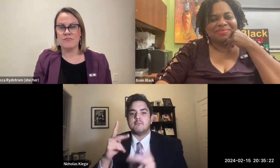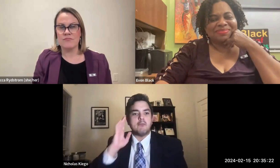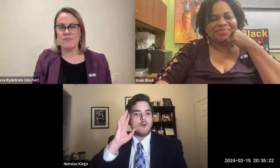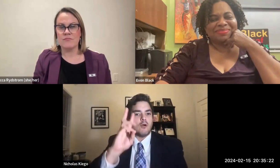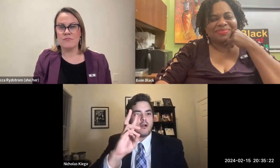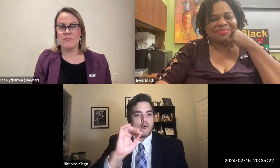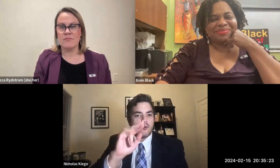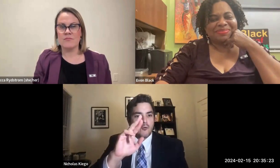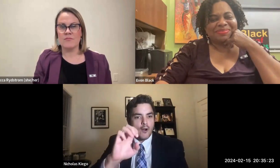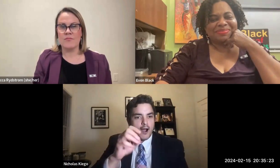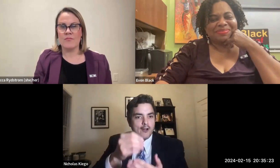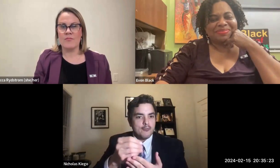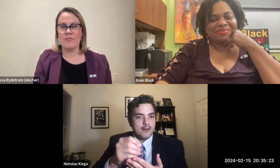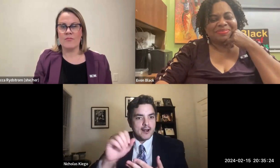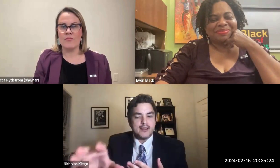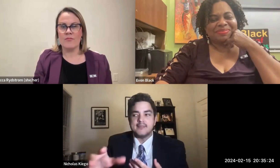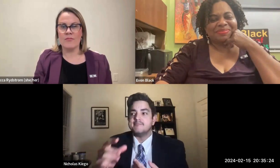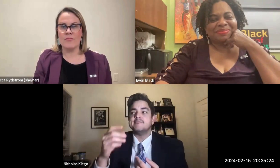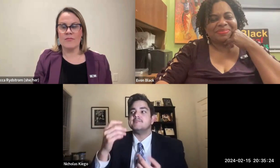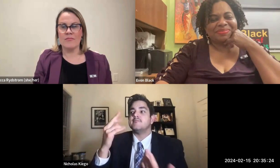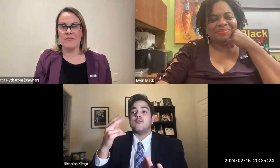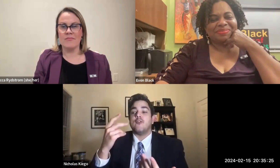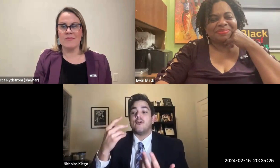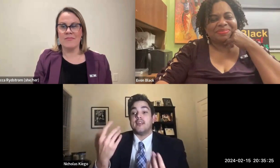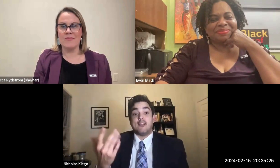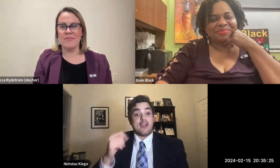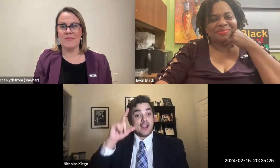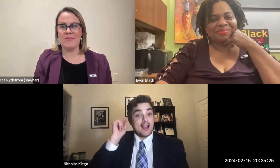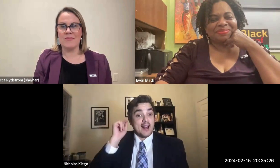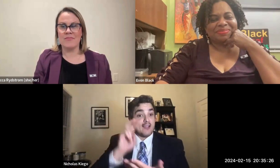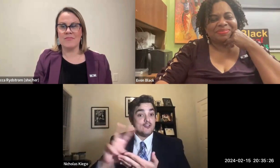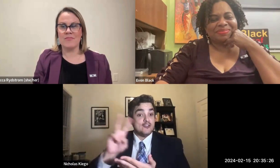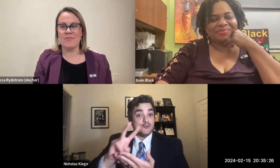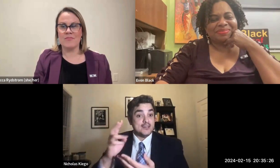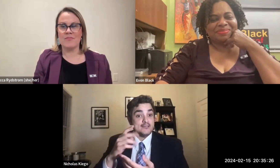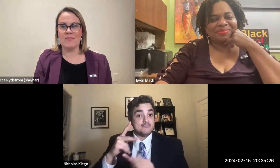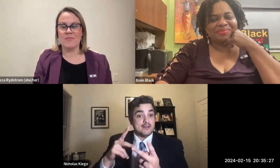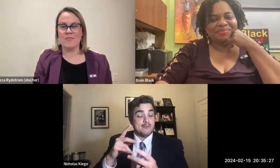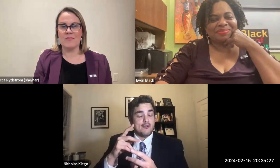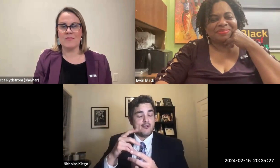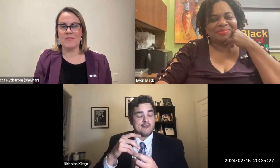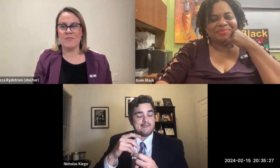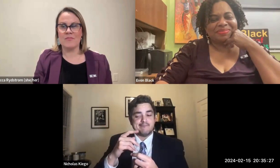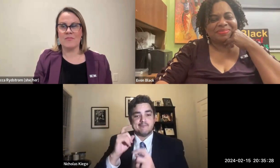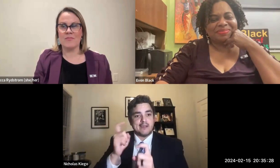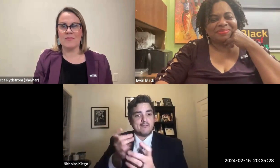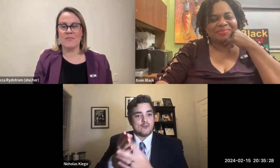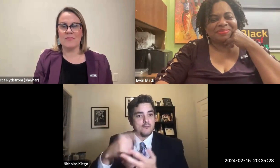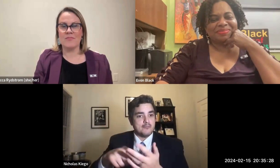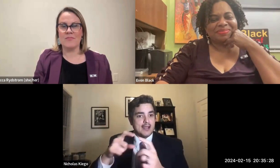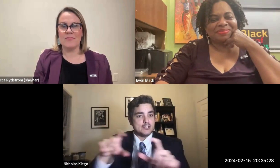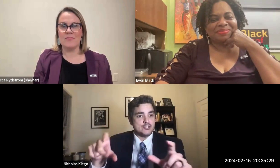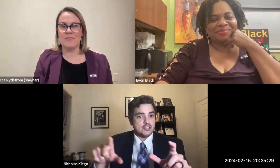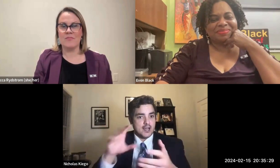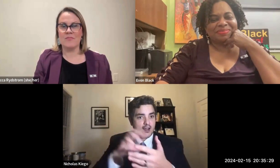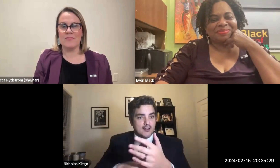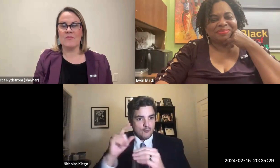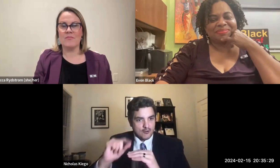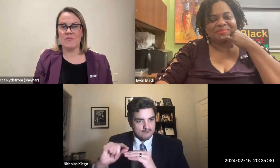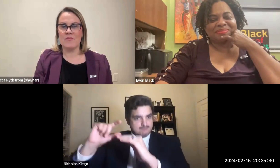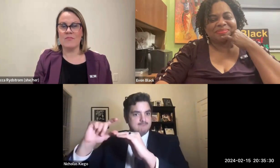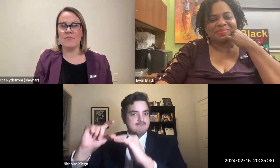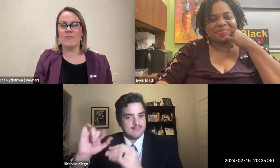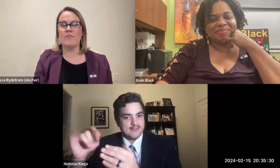online page, so it's not shown there. Some people will wire money. If people have